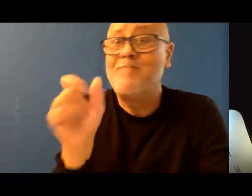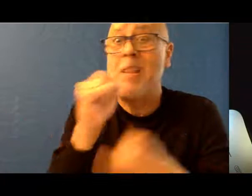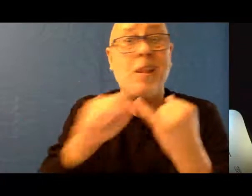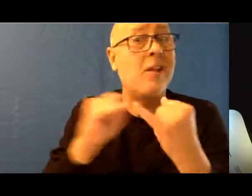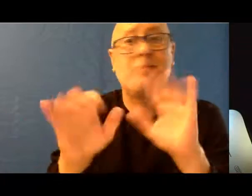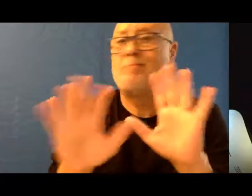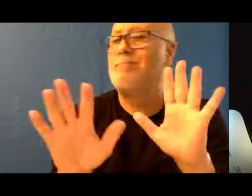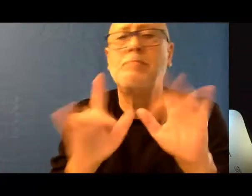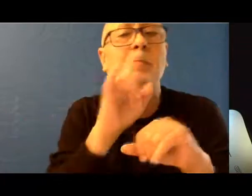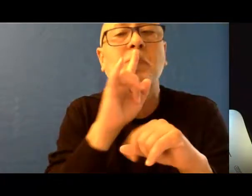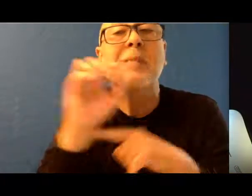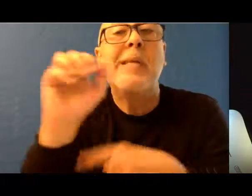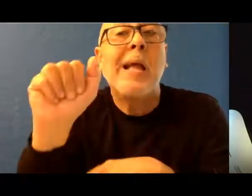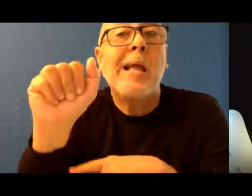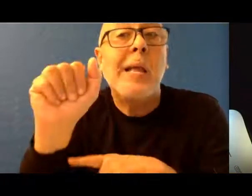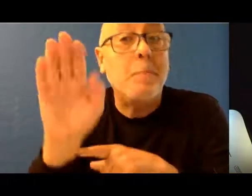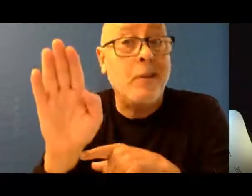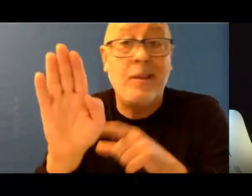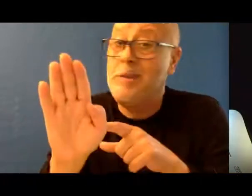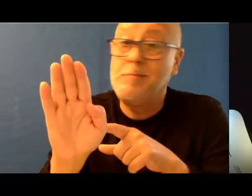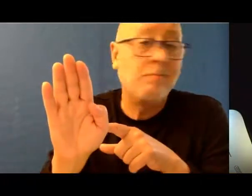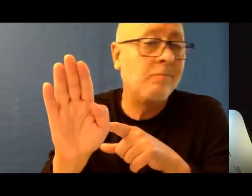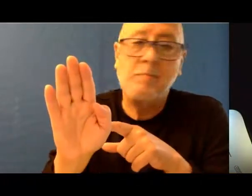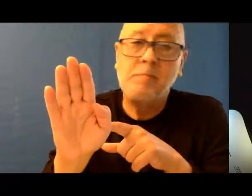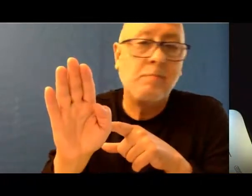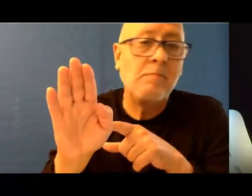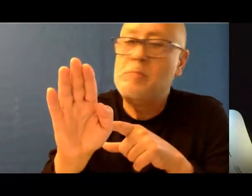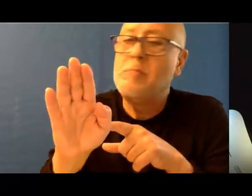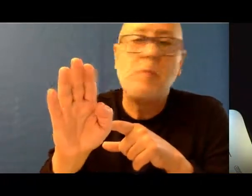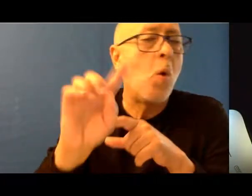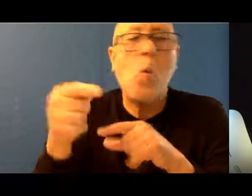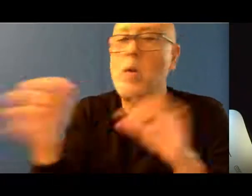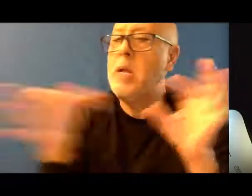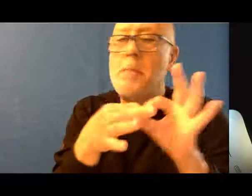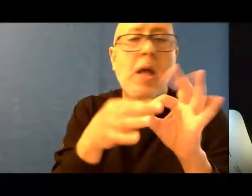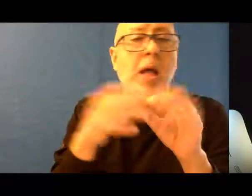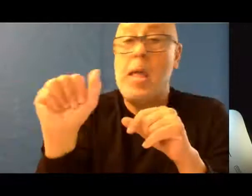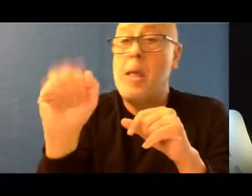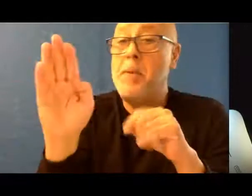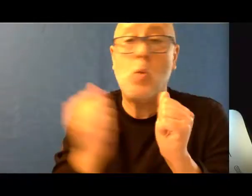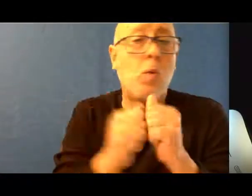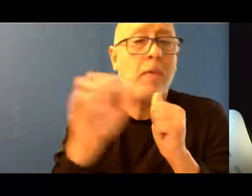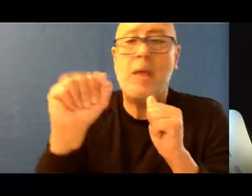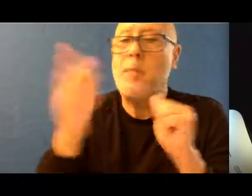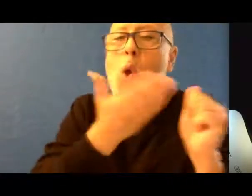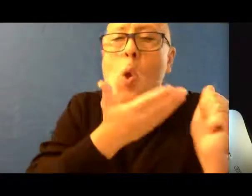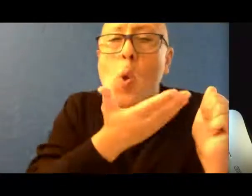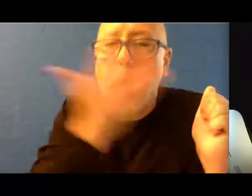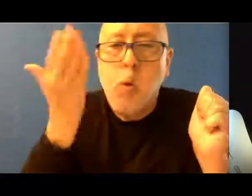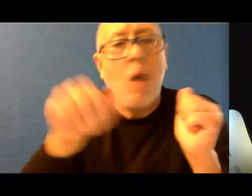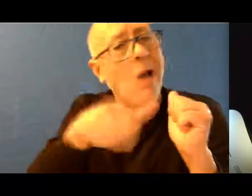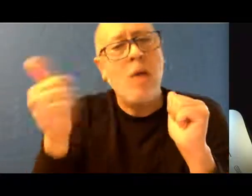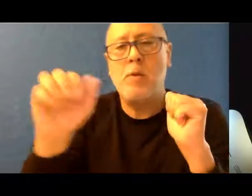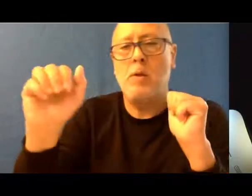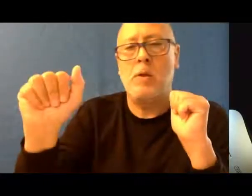ab. Okay, I can only combine an ab with an ab, and there are no other